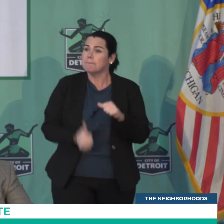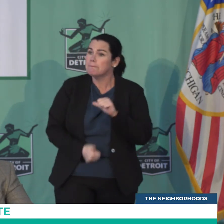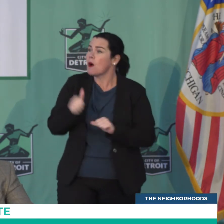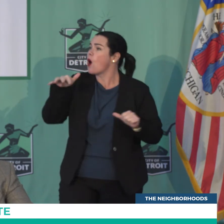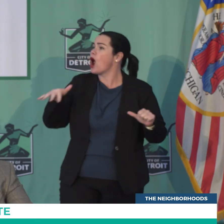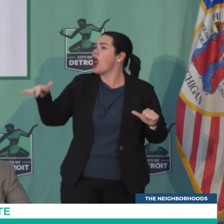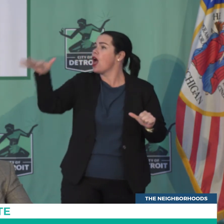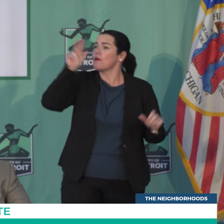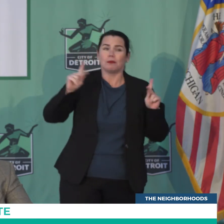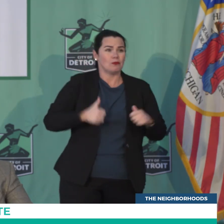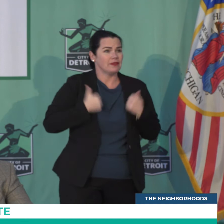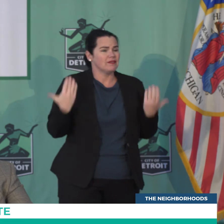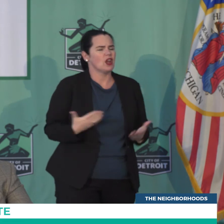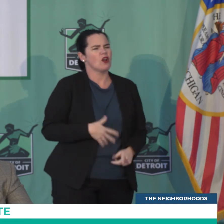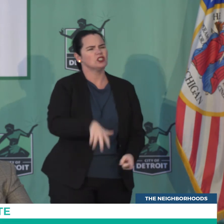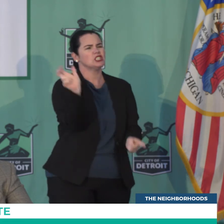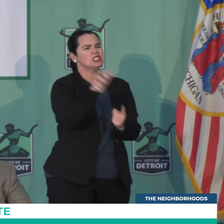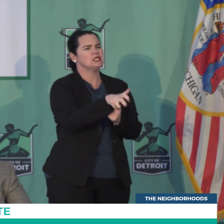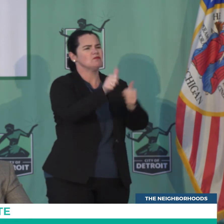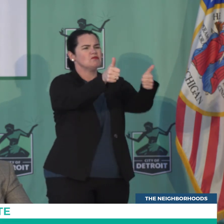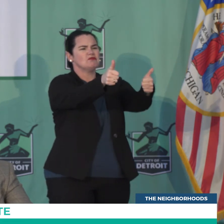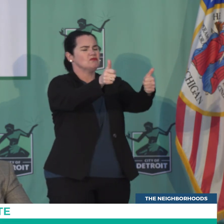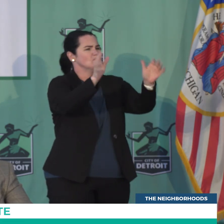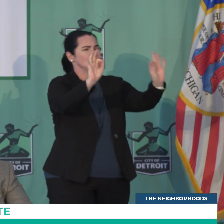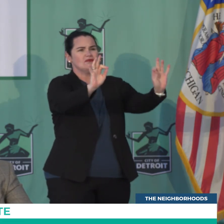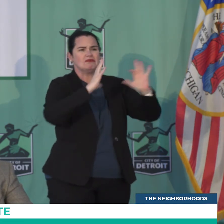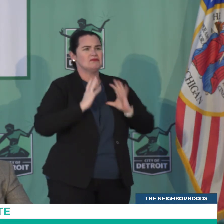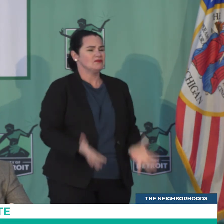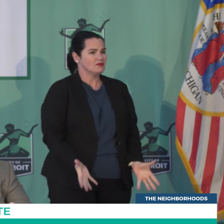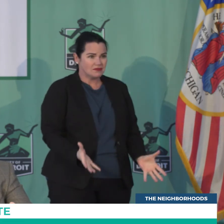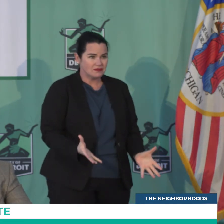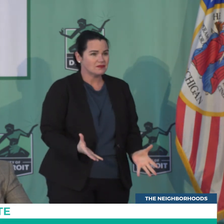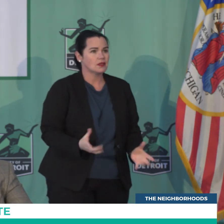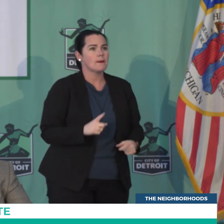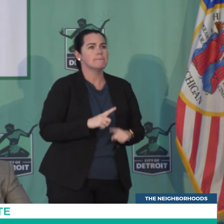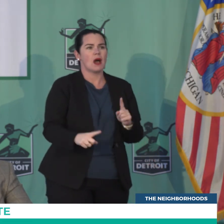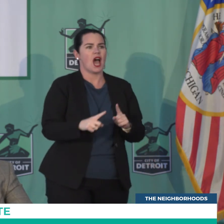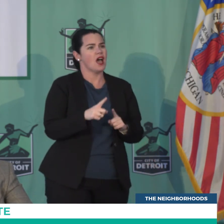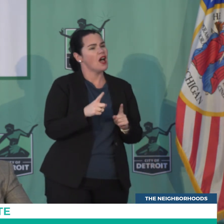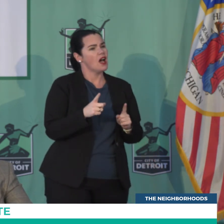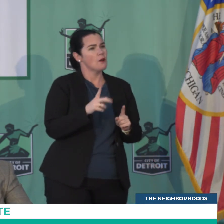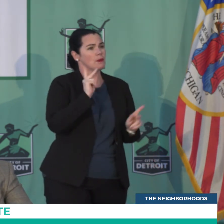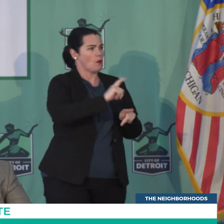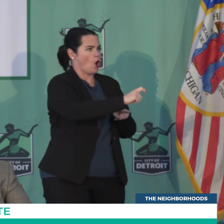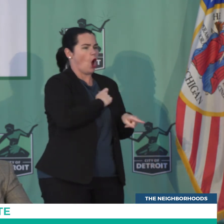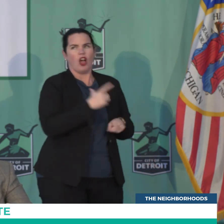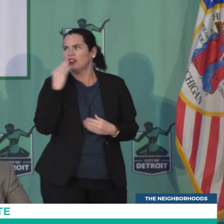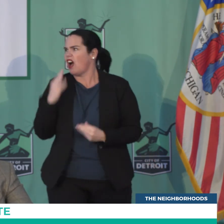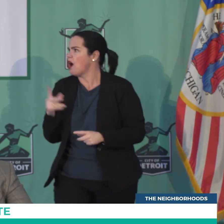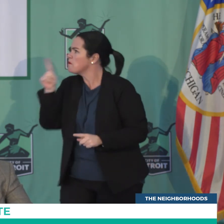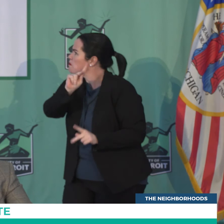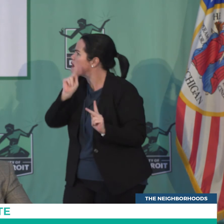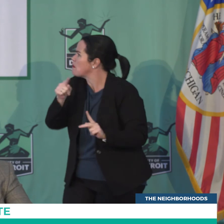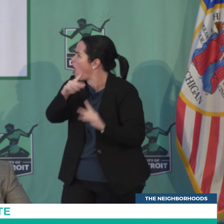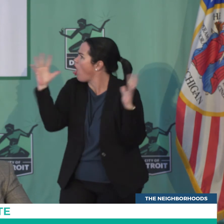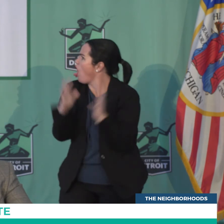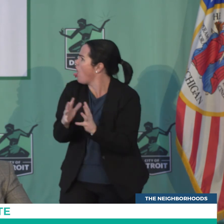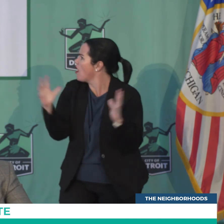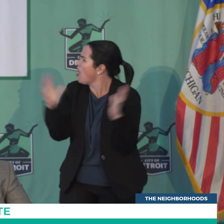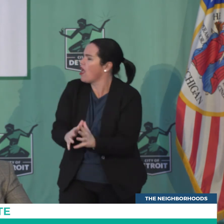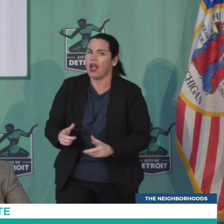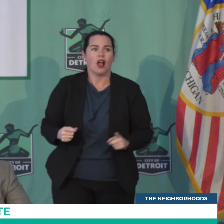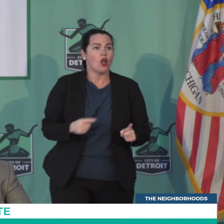has been terrific. The number of calls we're getting, people are angry when they see these gatherings. They